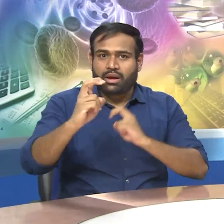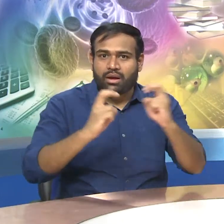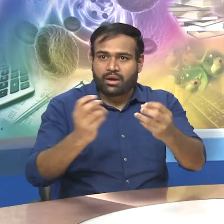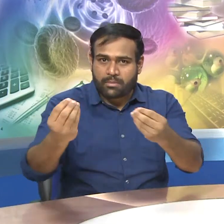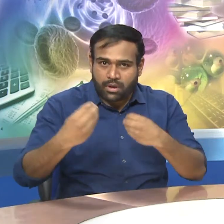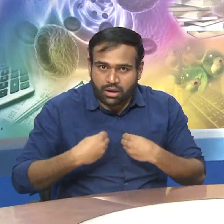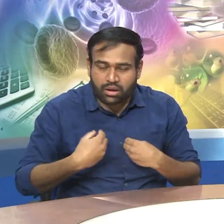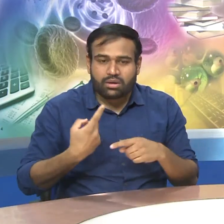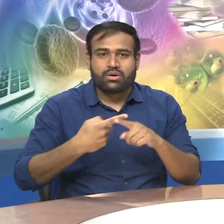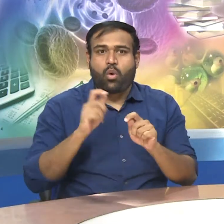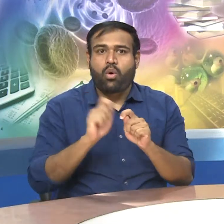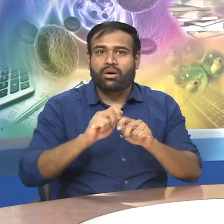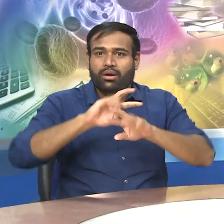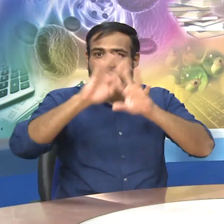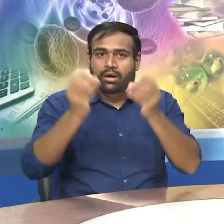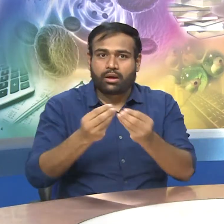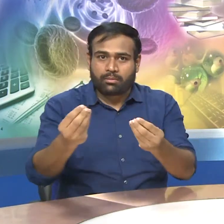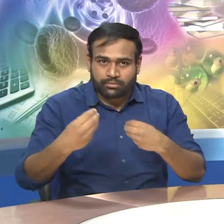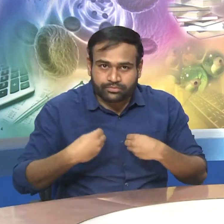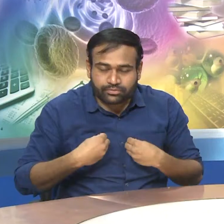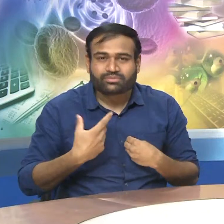Emoluments and allowance.